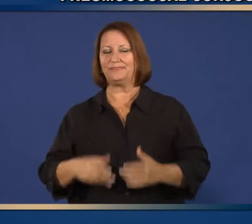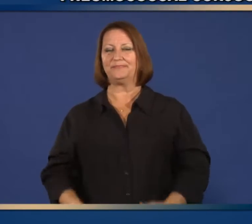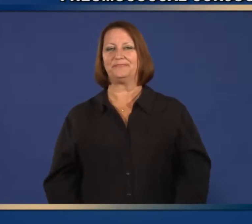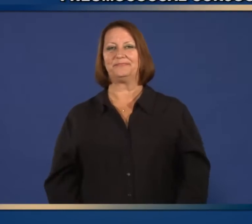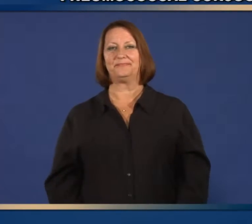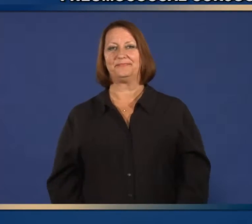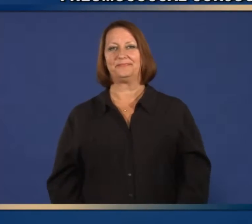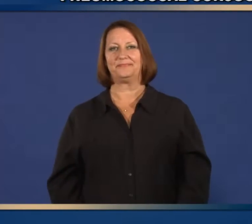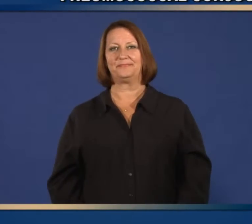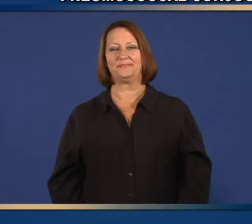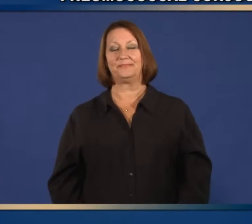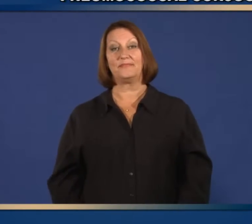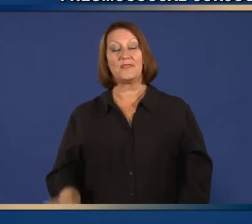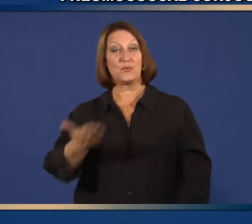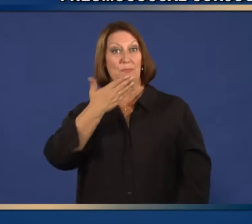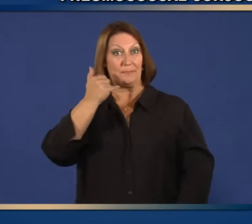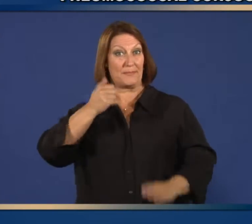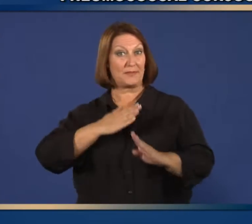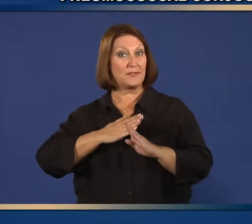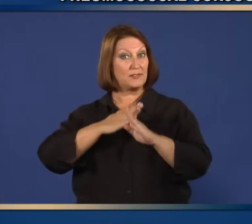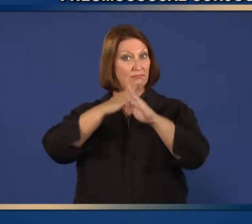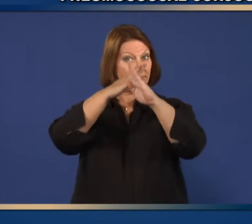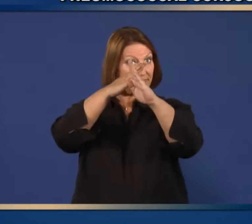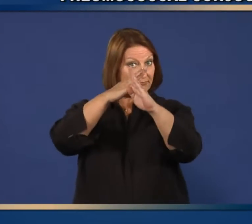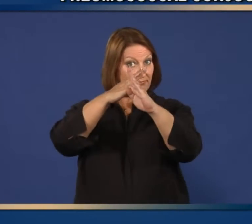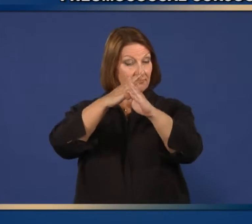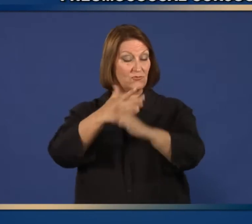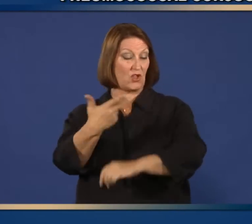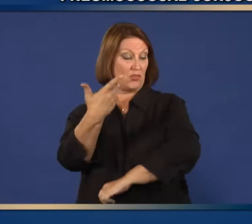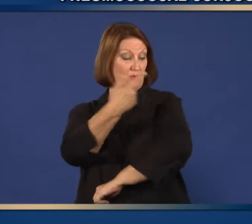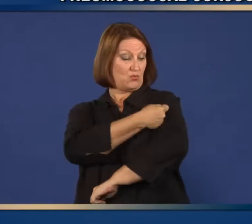Infants and children under 2 years of age.